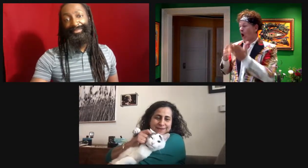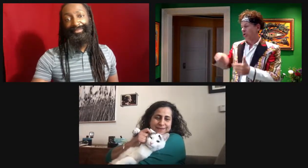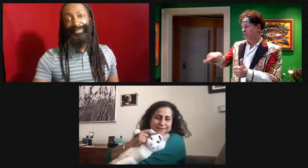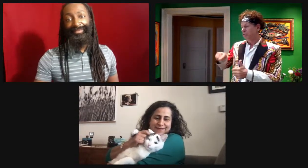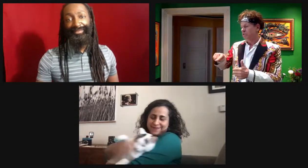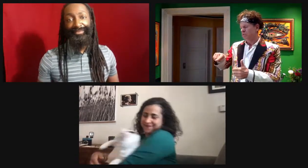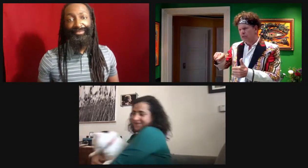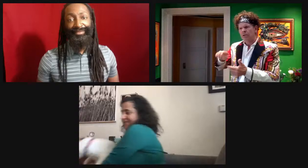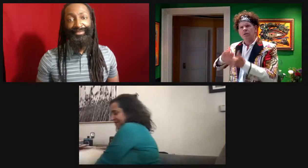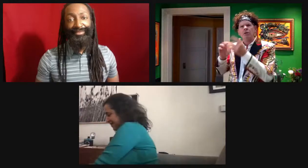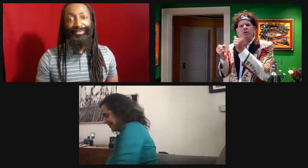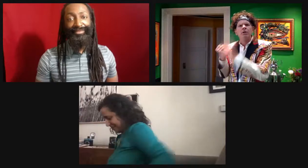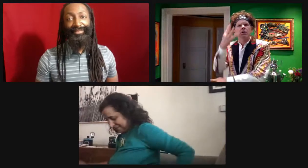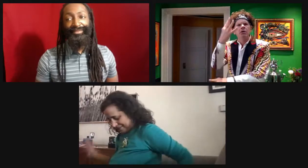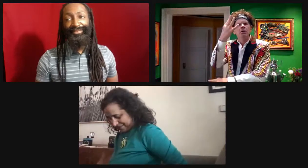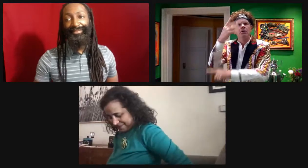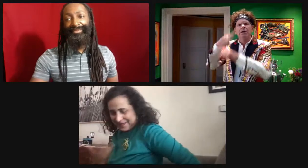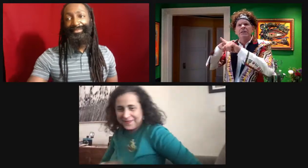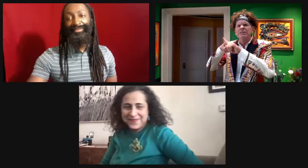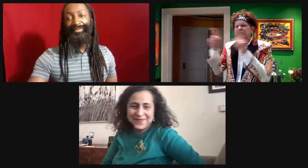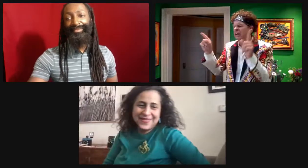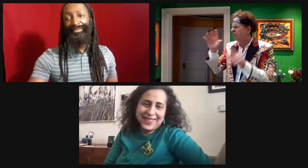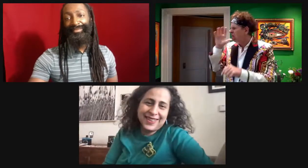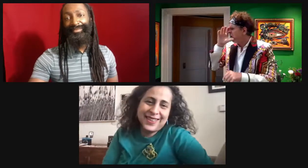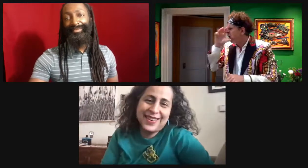So maybe you didn't go to school.